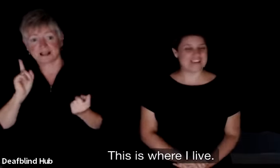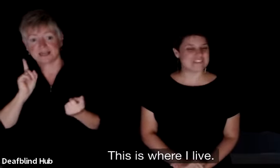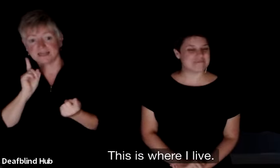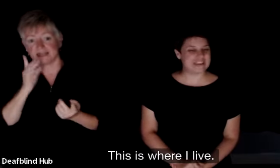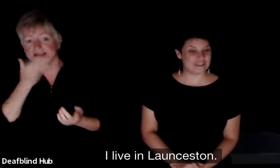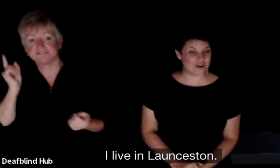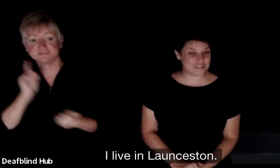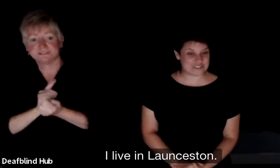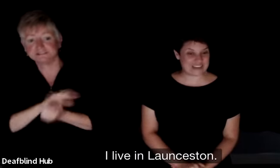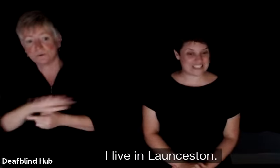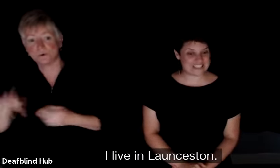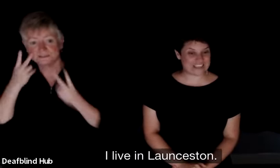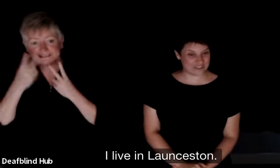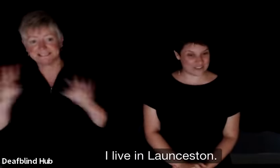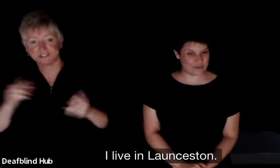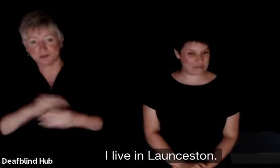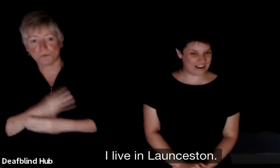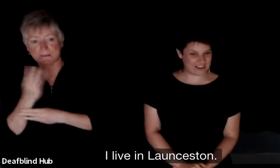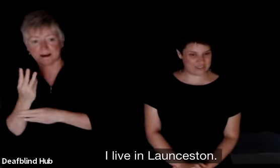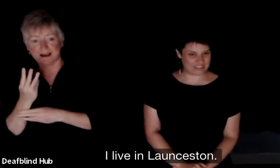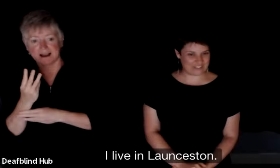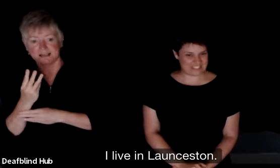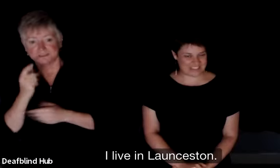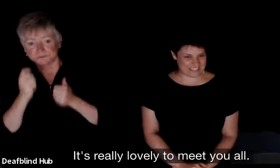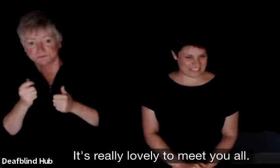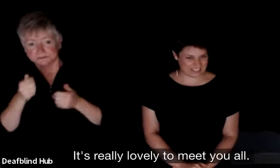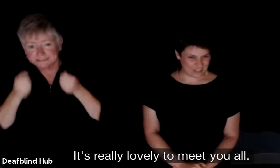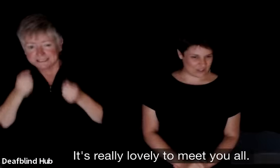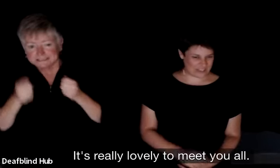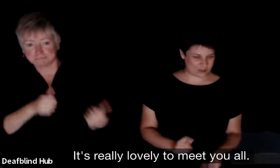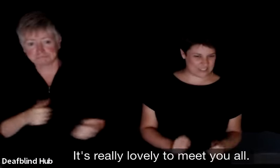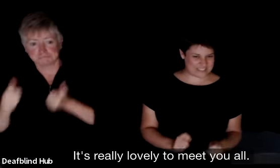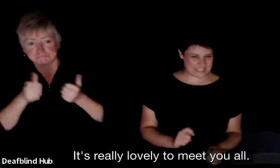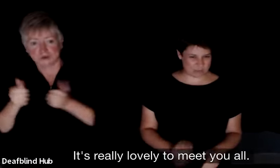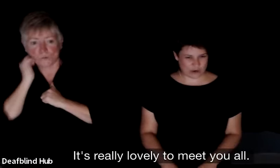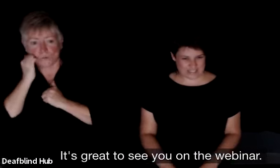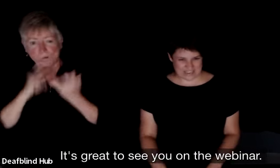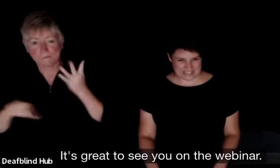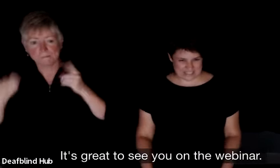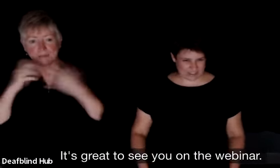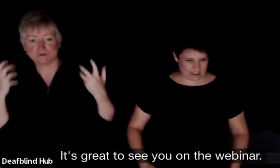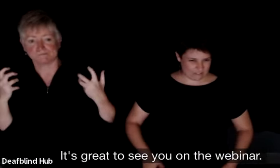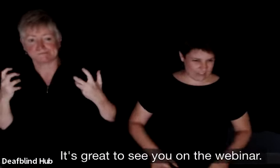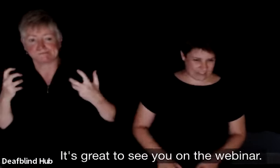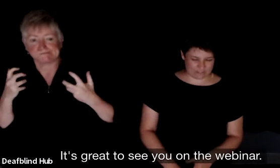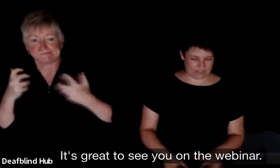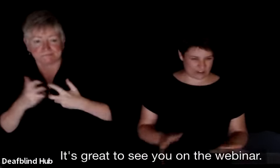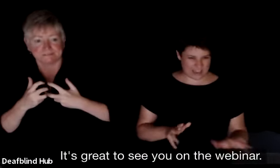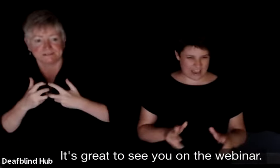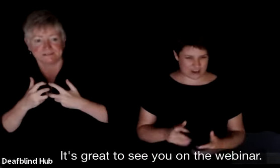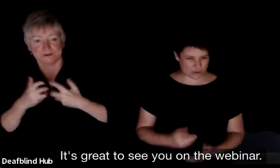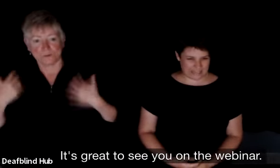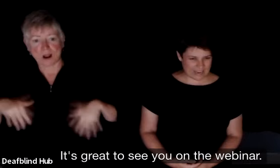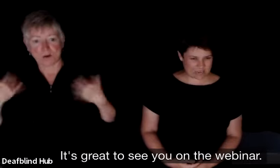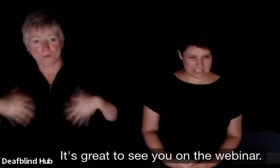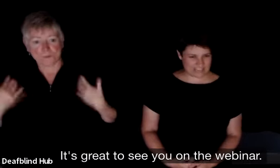It's really lovely to meet you all. It's great to see you on the webinar. It's really fantastic. Looking at all the testing process and figuring